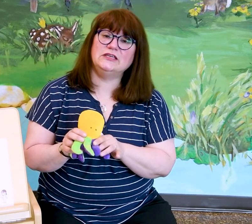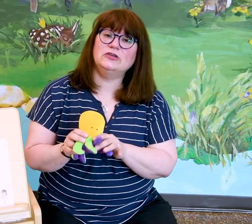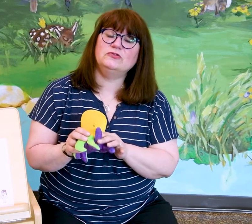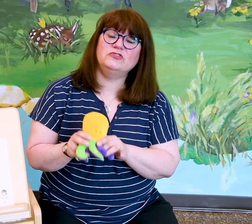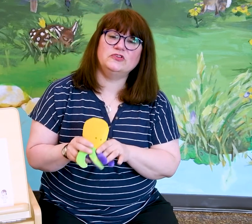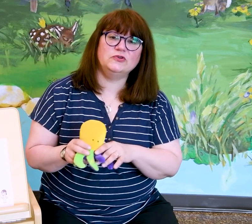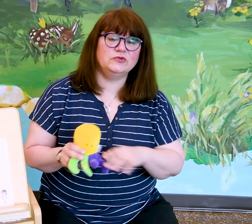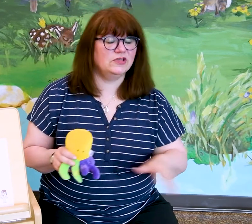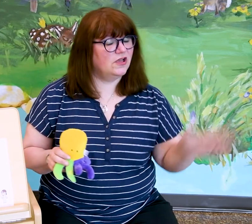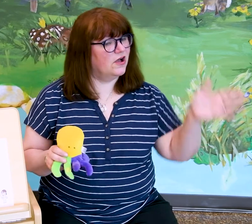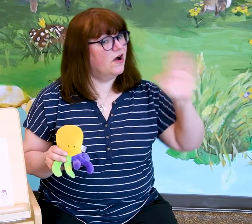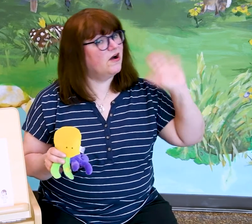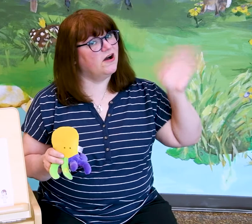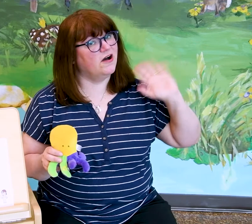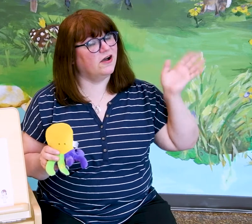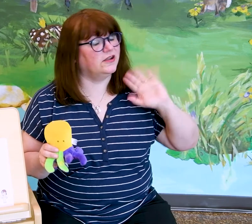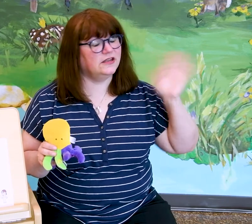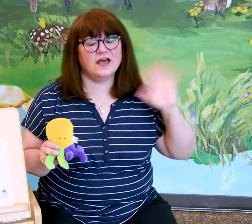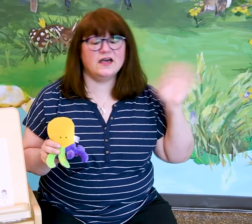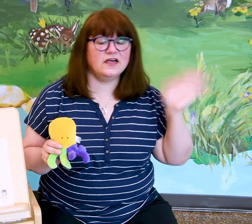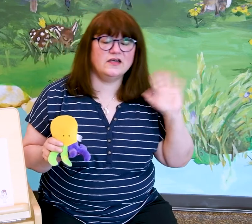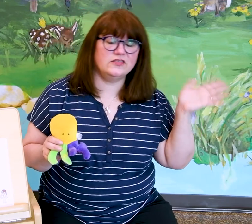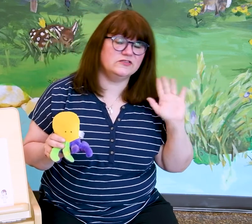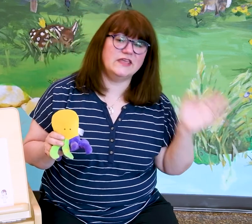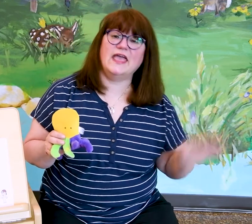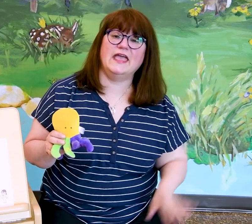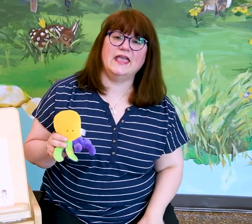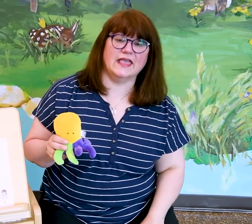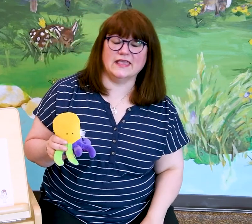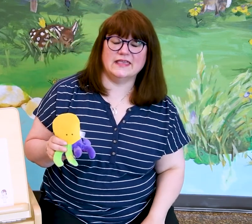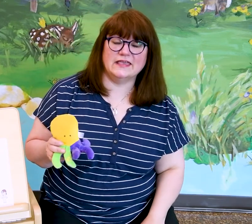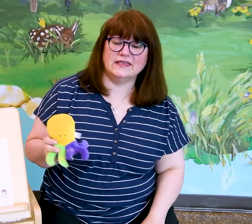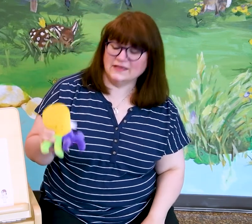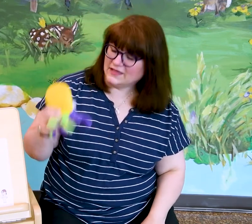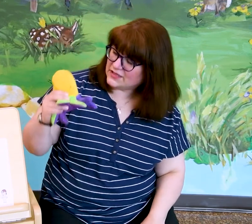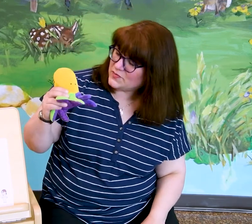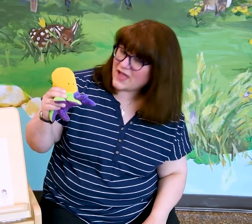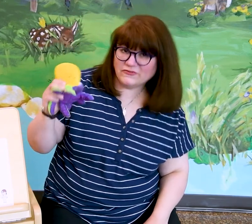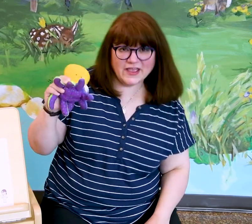you soon on another day. Goodbye, friends.